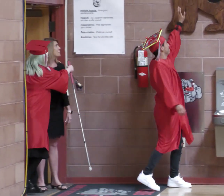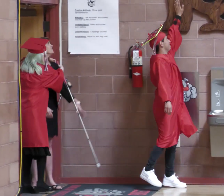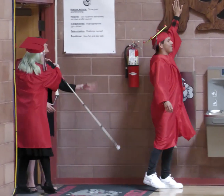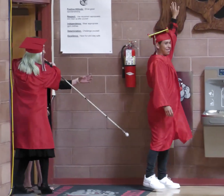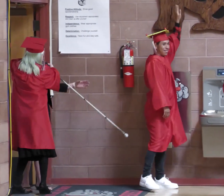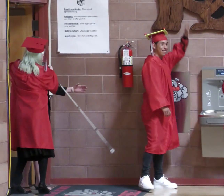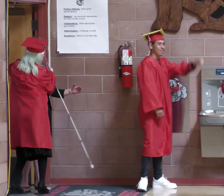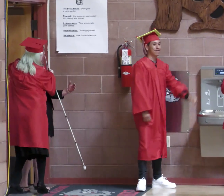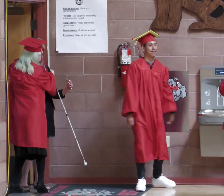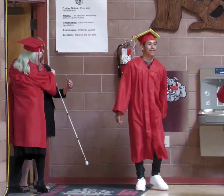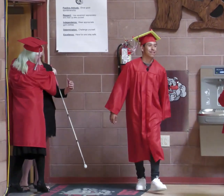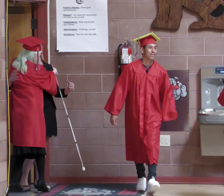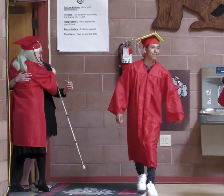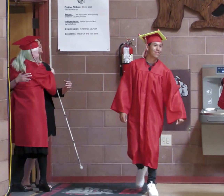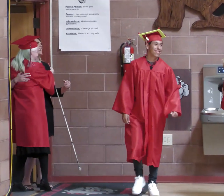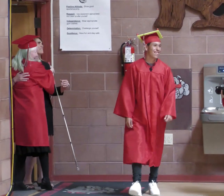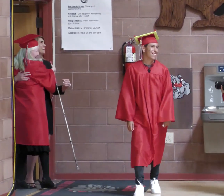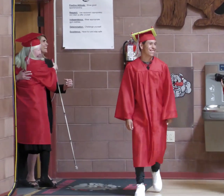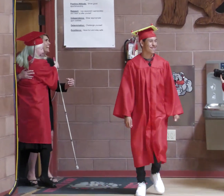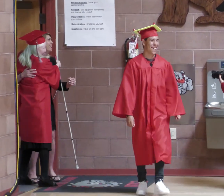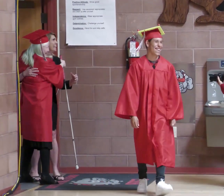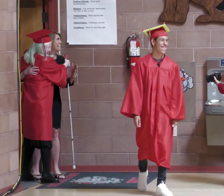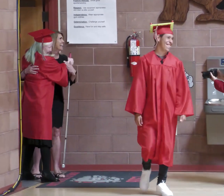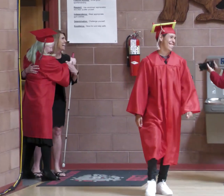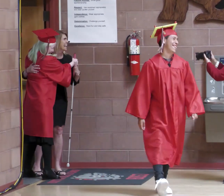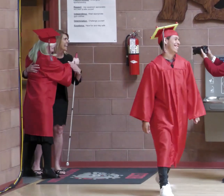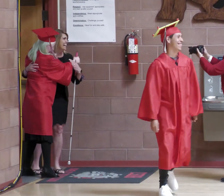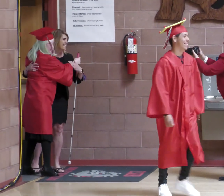touches the bulldog comes in